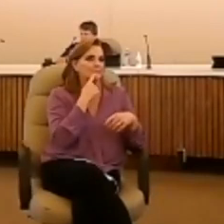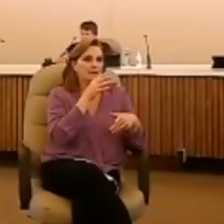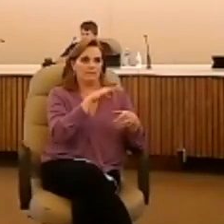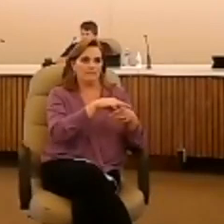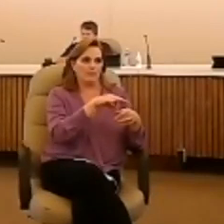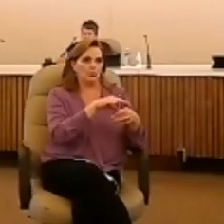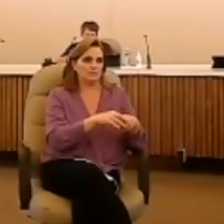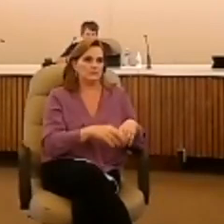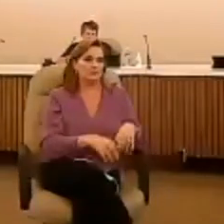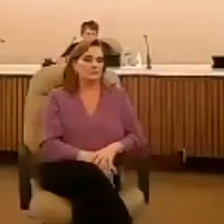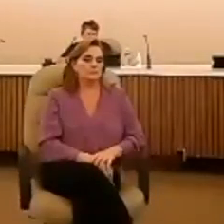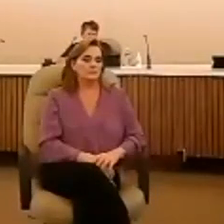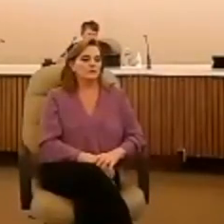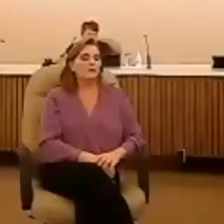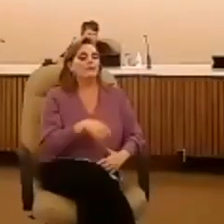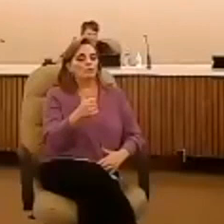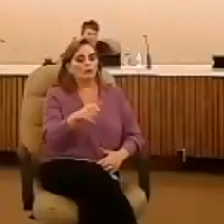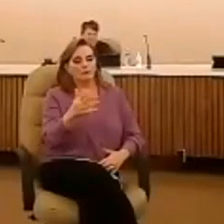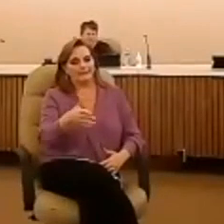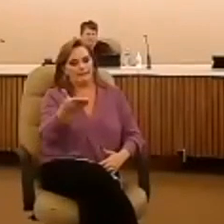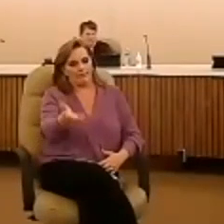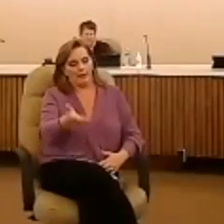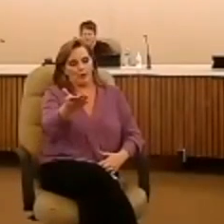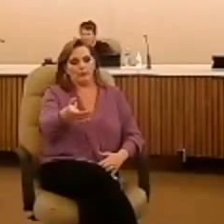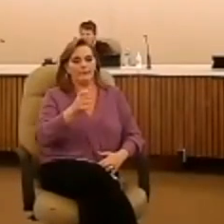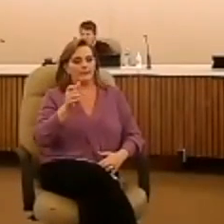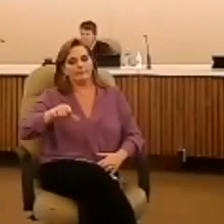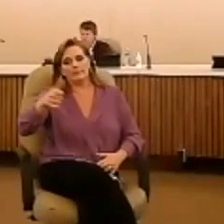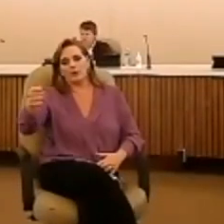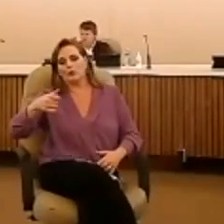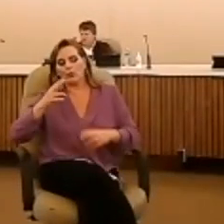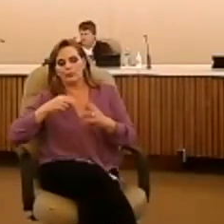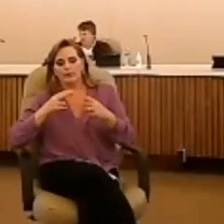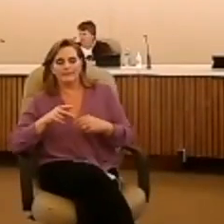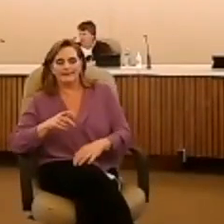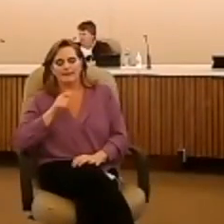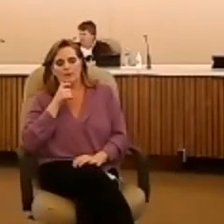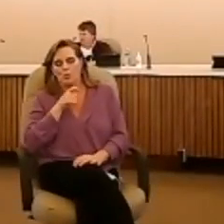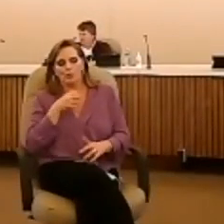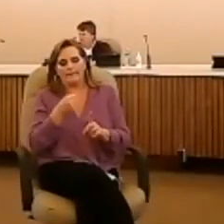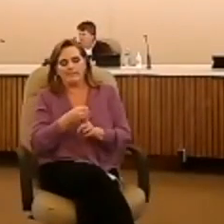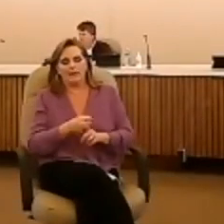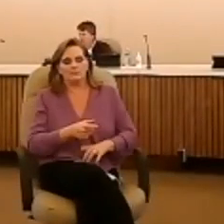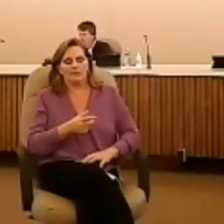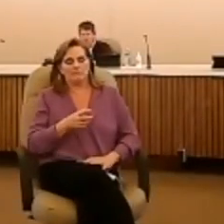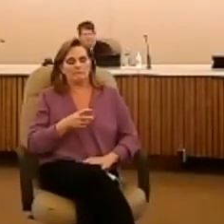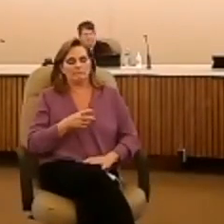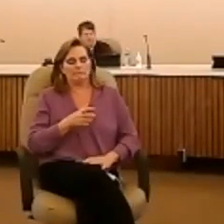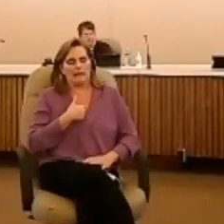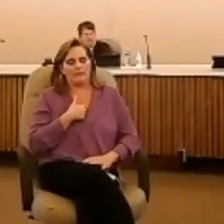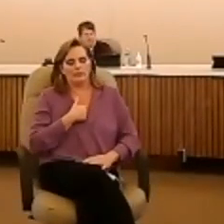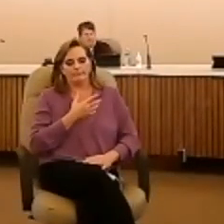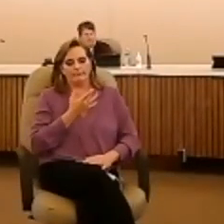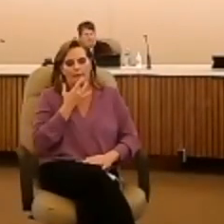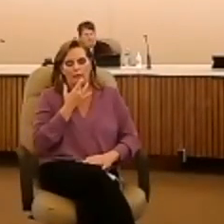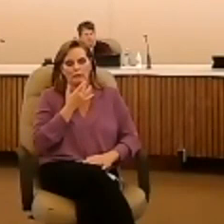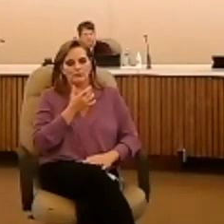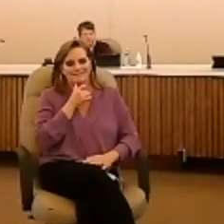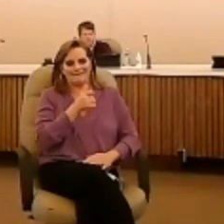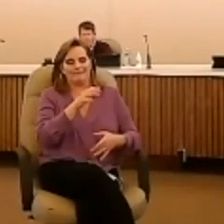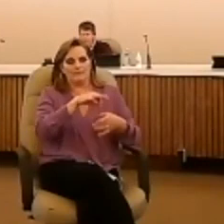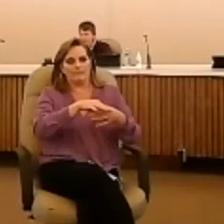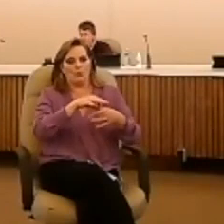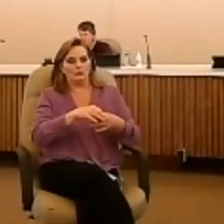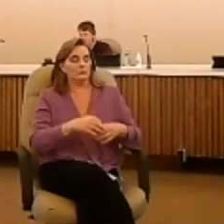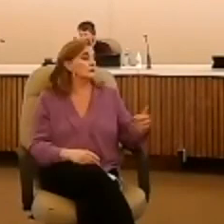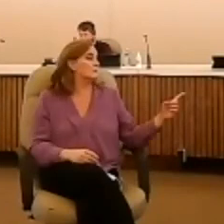They're already located, they're in another building. It doesn't necessarily really affect, but rather play it safe than sorry. Thanks for letting